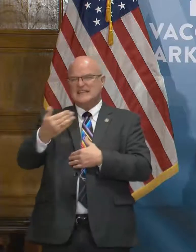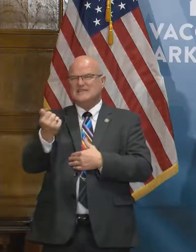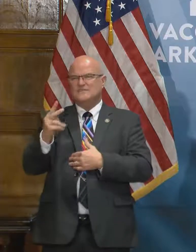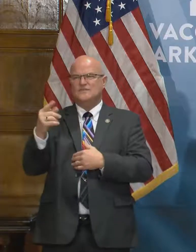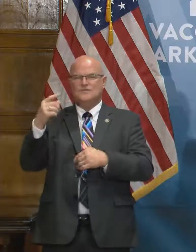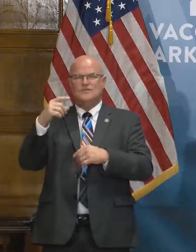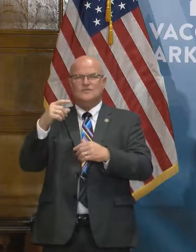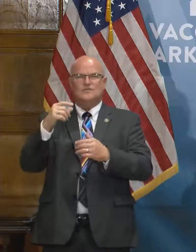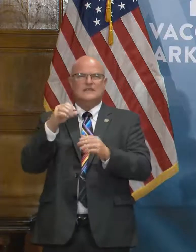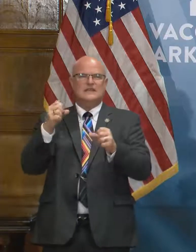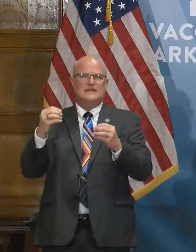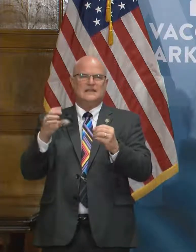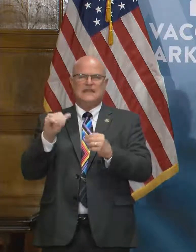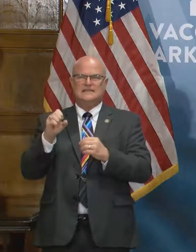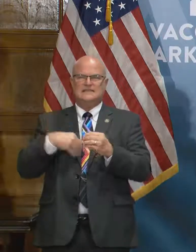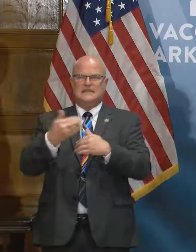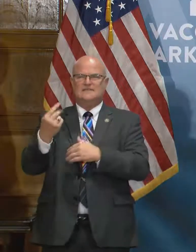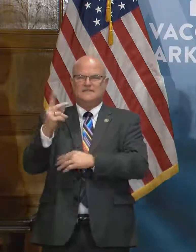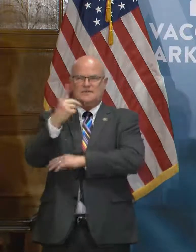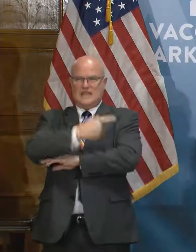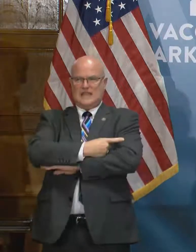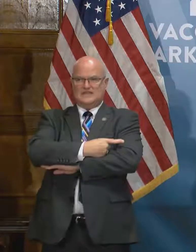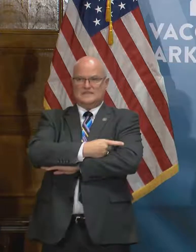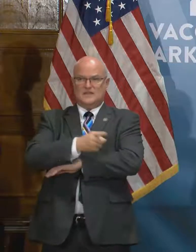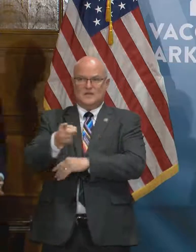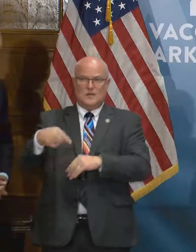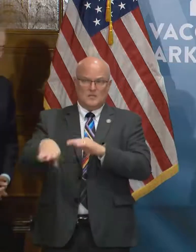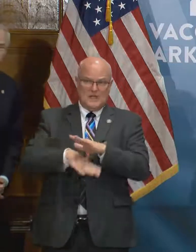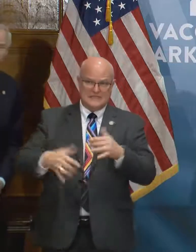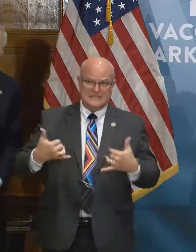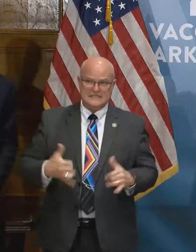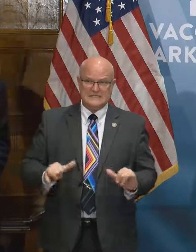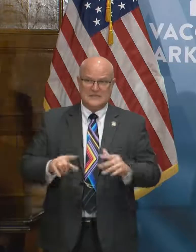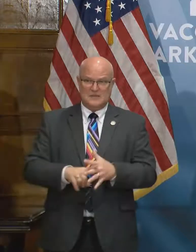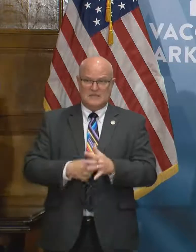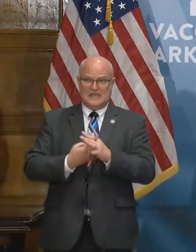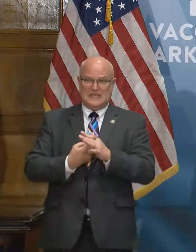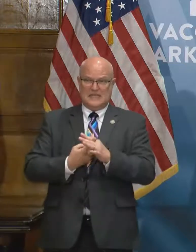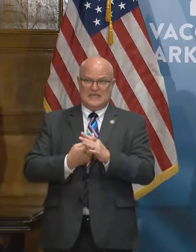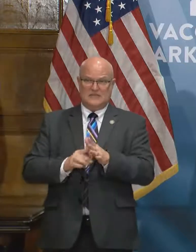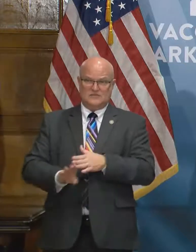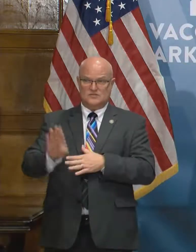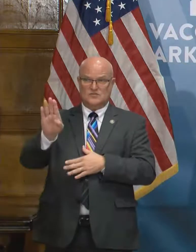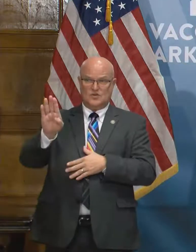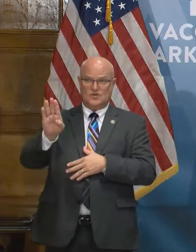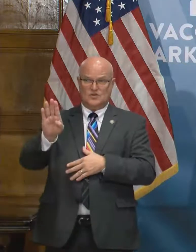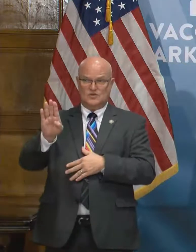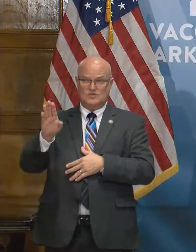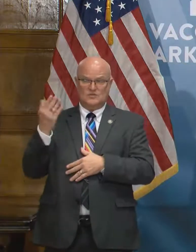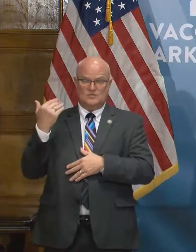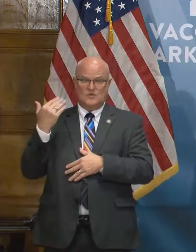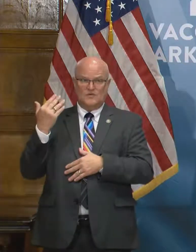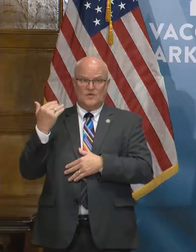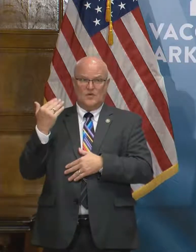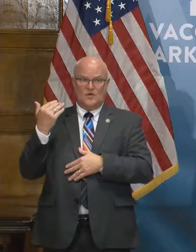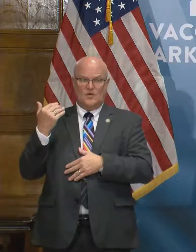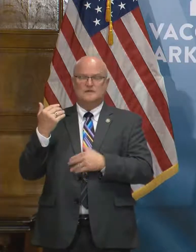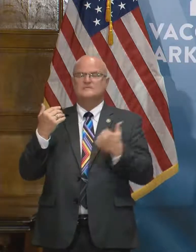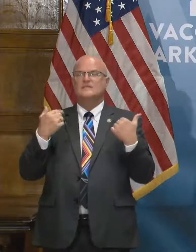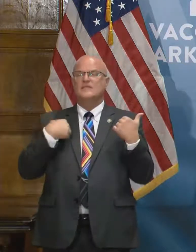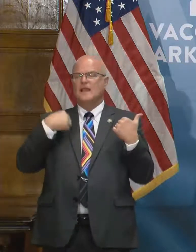have to be prepared for that. You think that we're basically still at the beginning of the surge? We were in before.